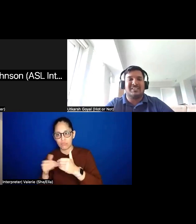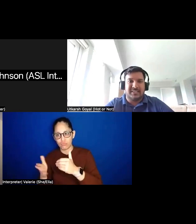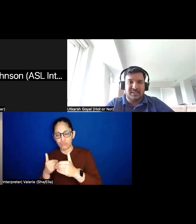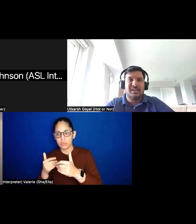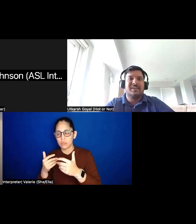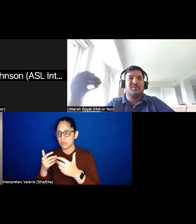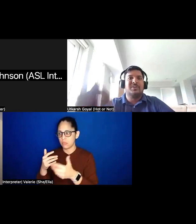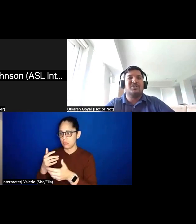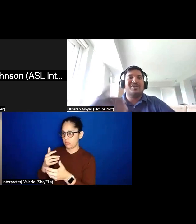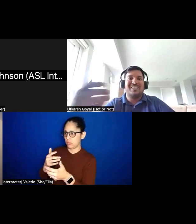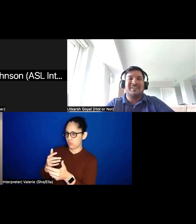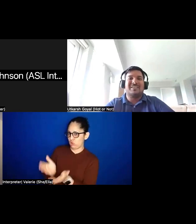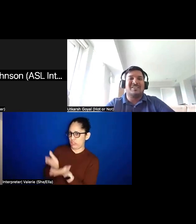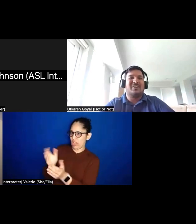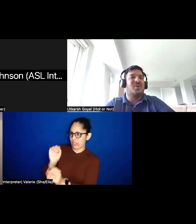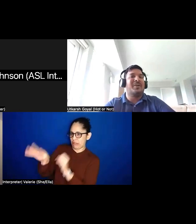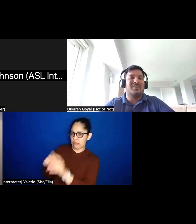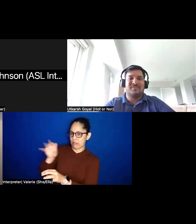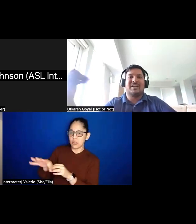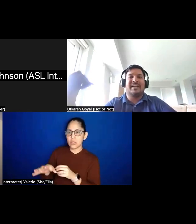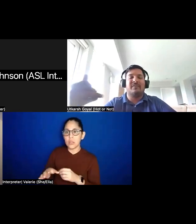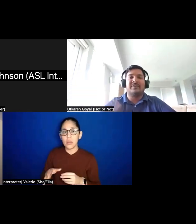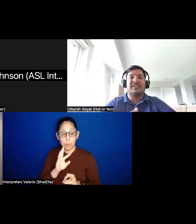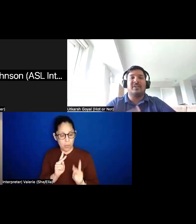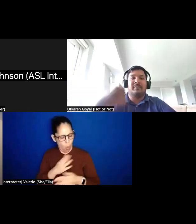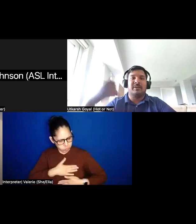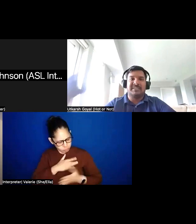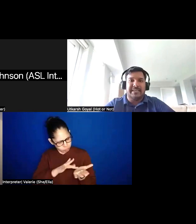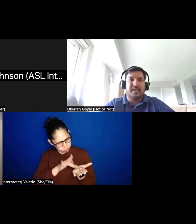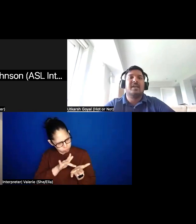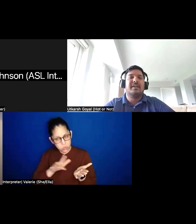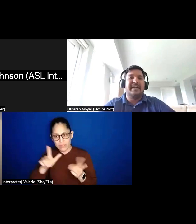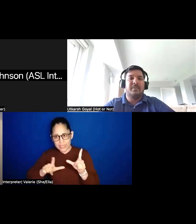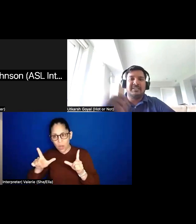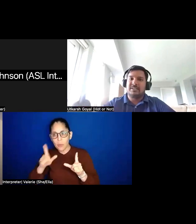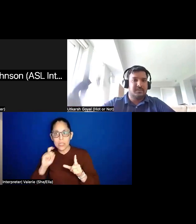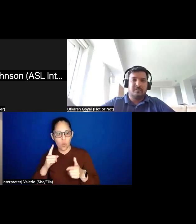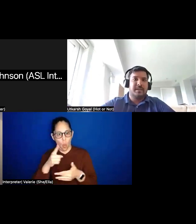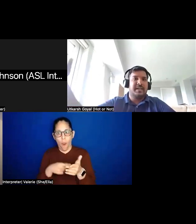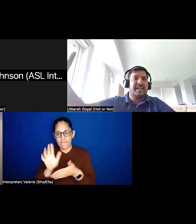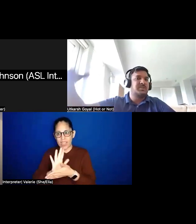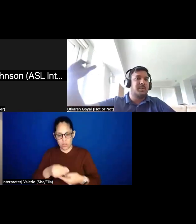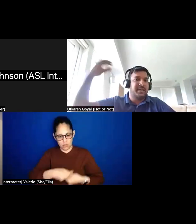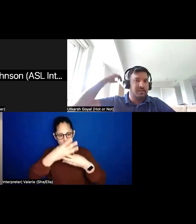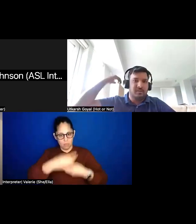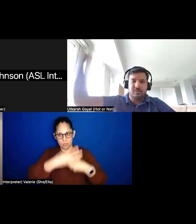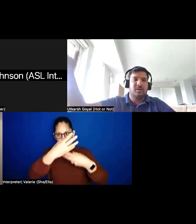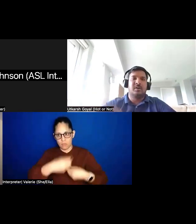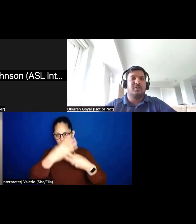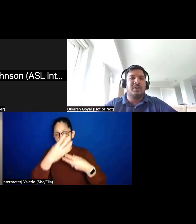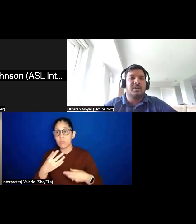videos that it suggests. You enjoy your experience on TikTok because of the kind of videos that you're able to see. Right, which is where the AI is